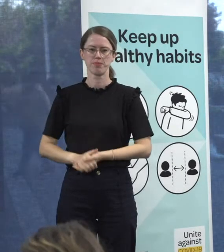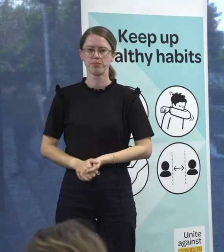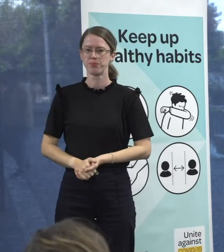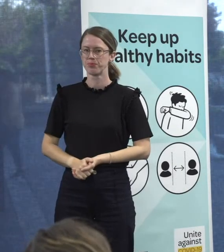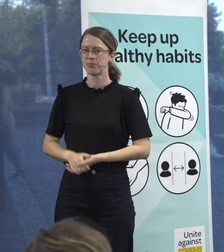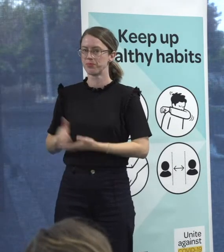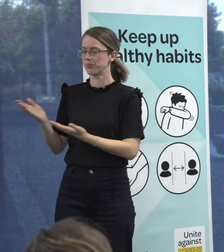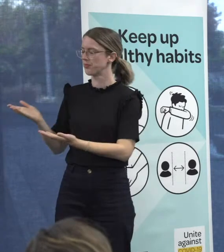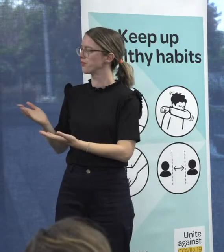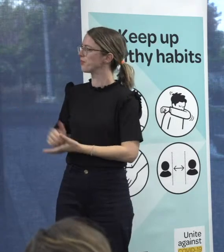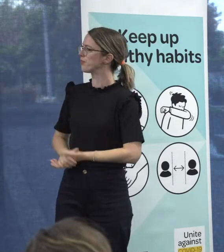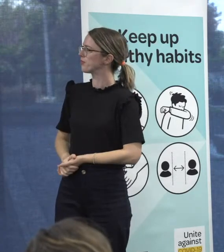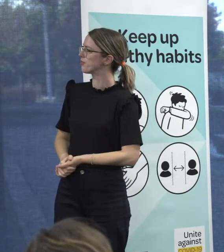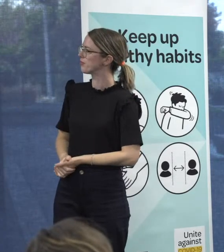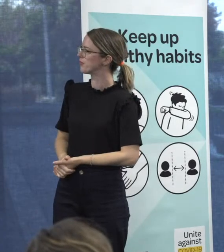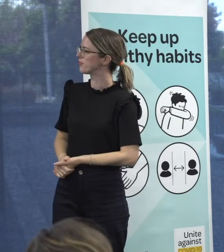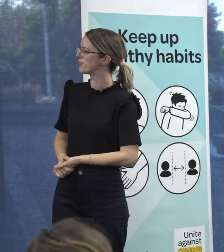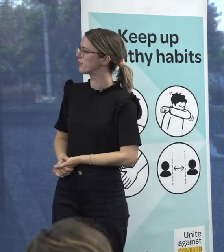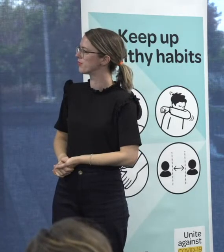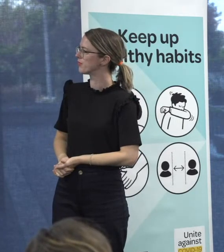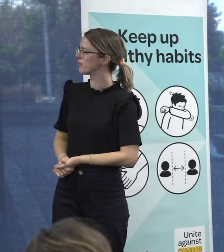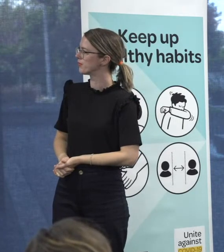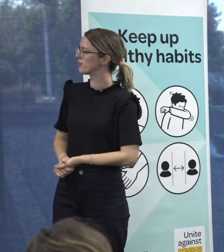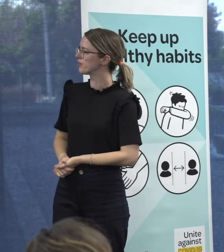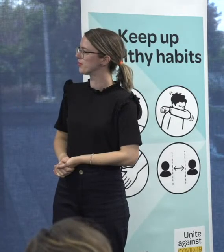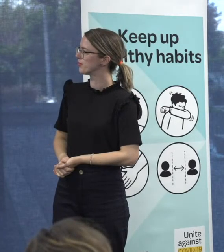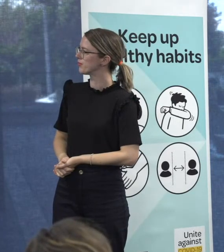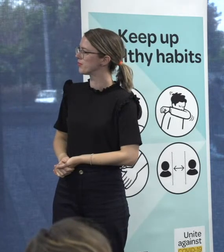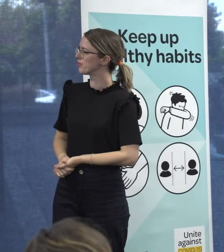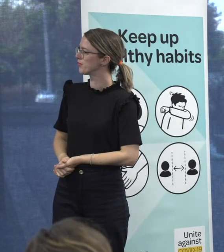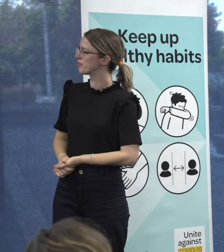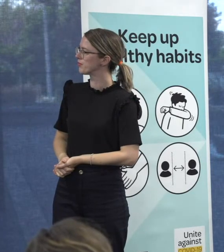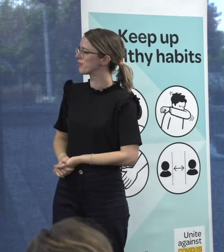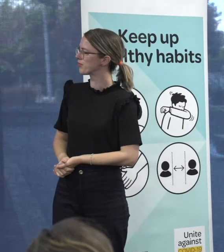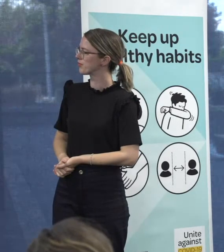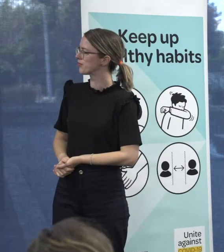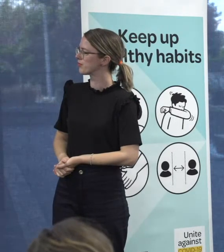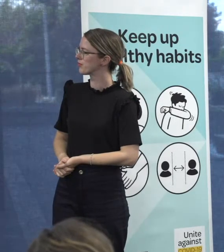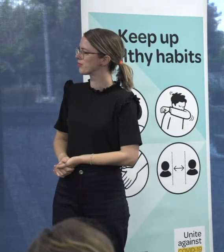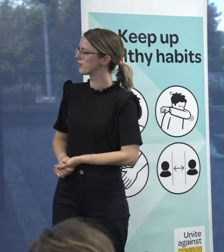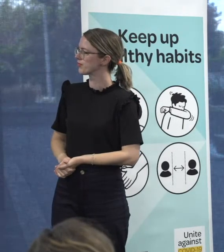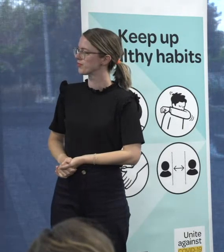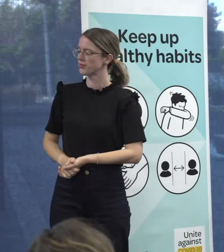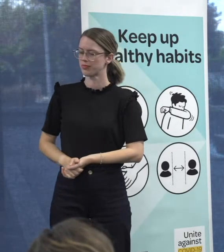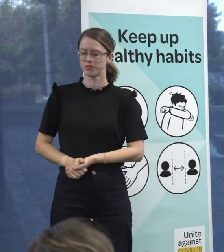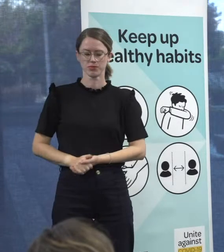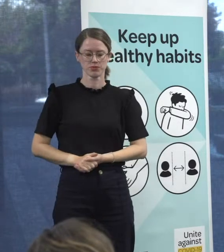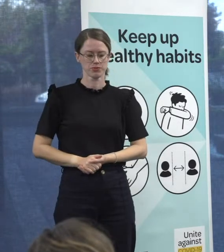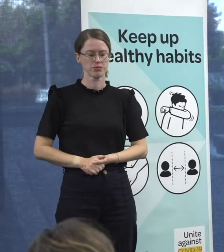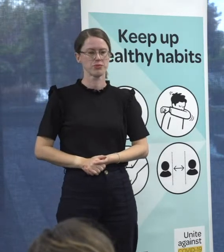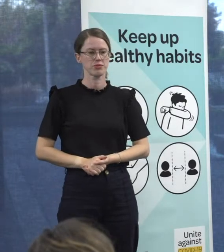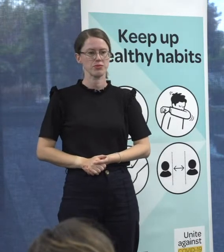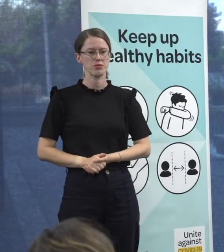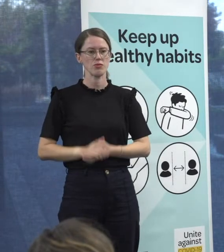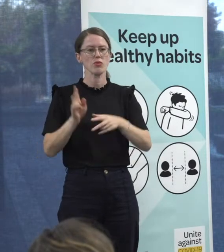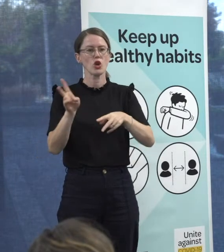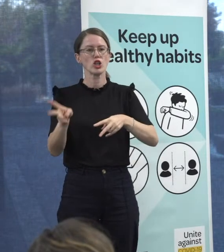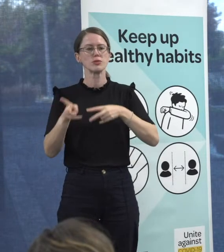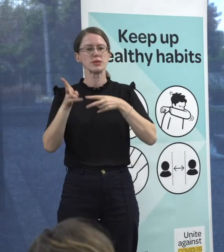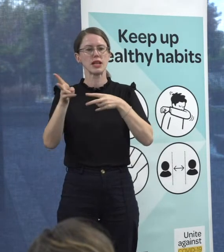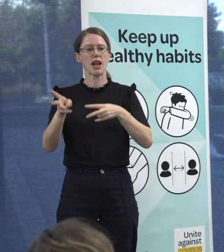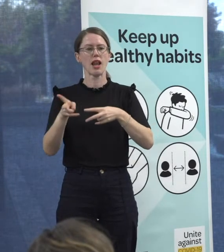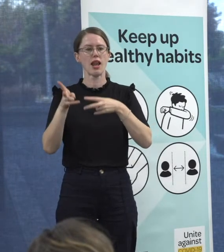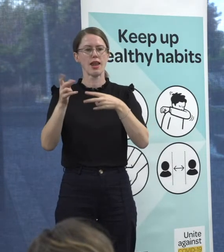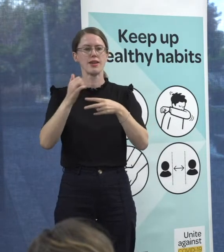Our second slide has got a few things in it, but what this is showing is our modelling of